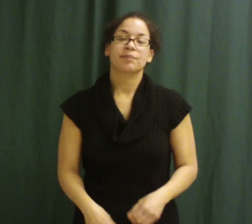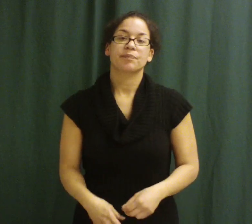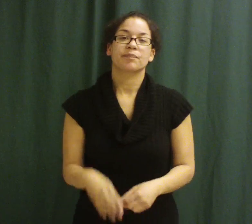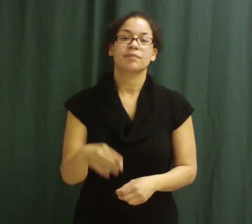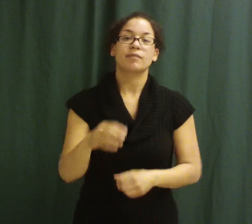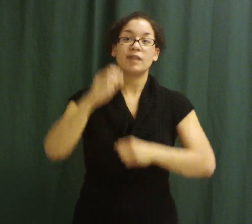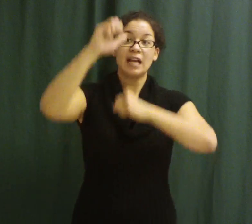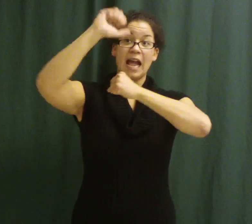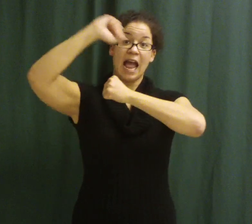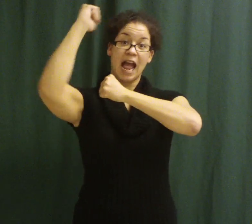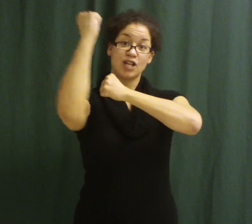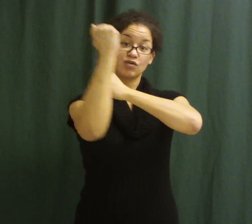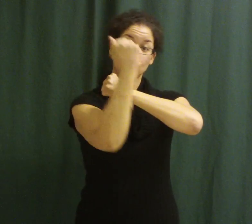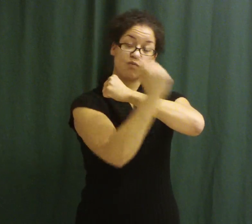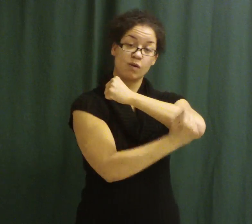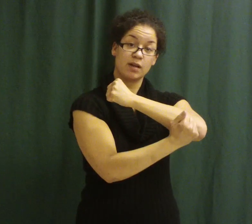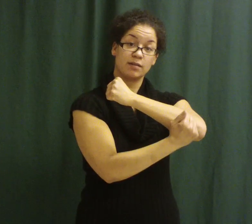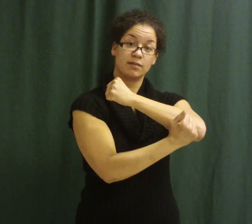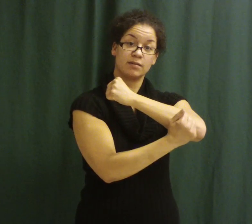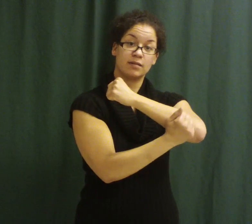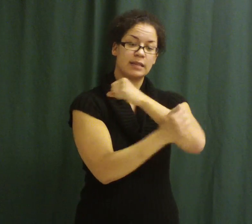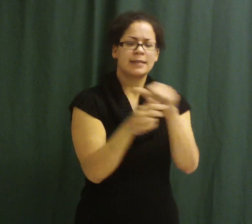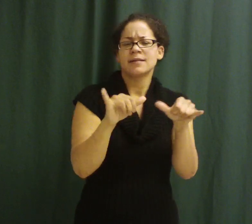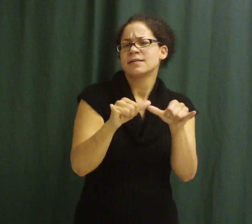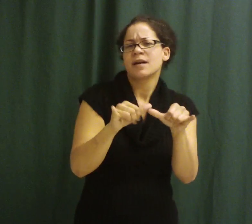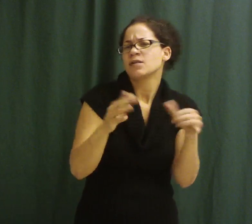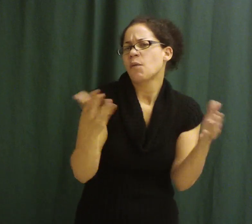Asteroids are small, irregularly shaped,